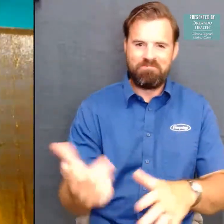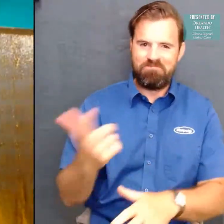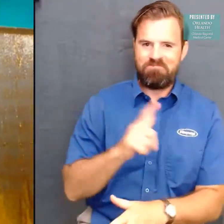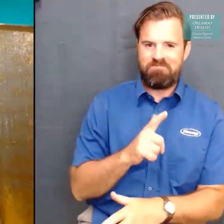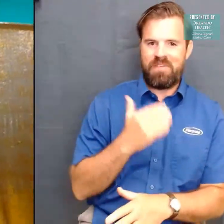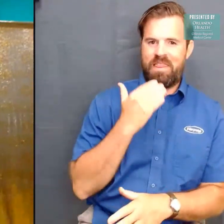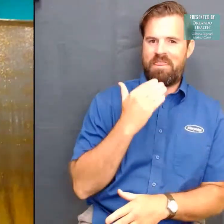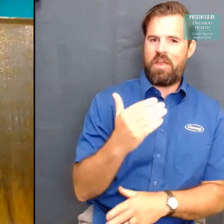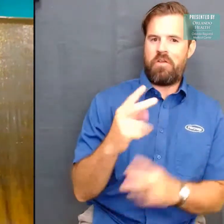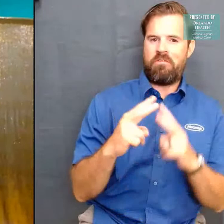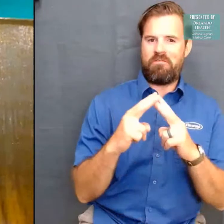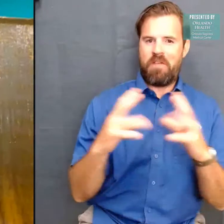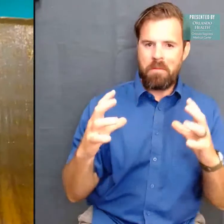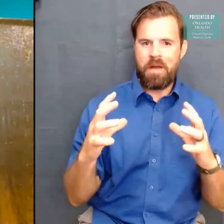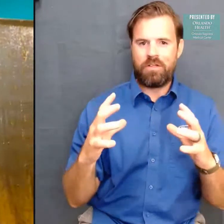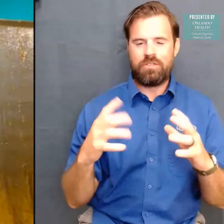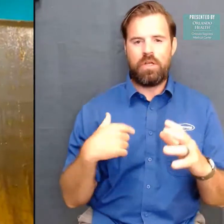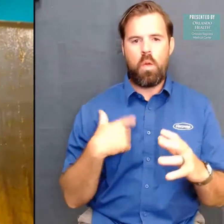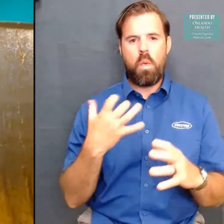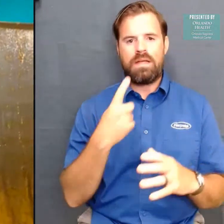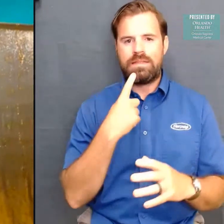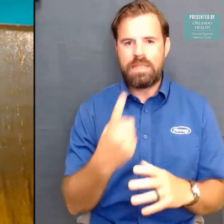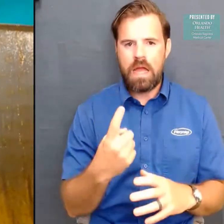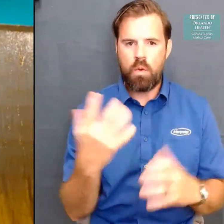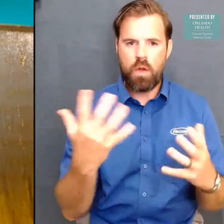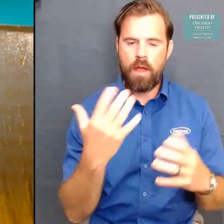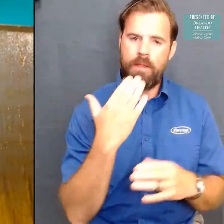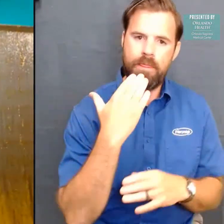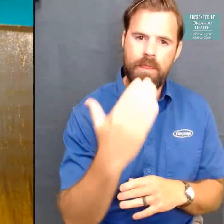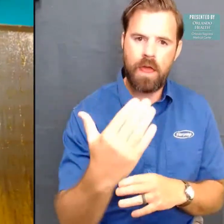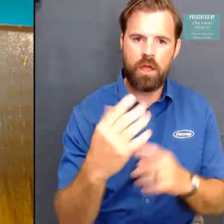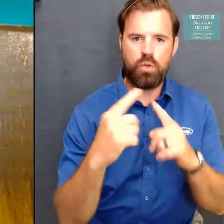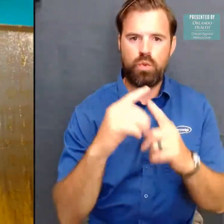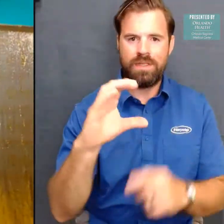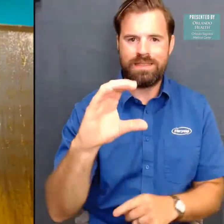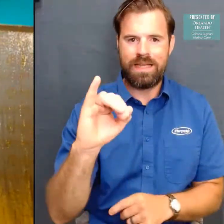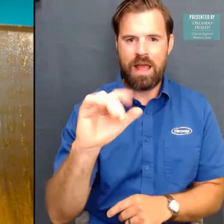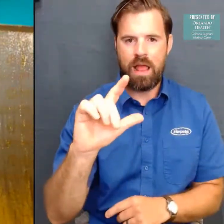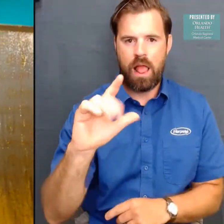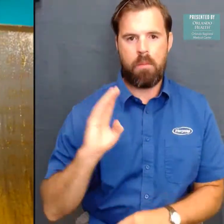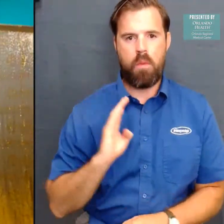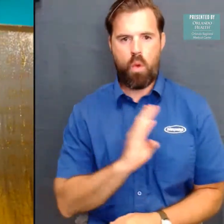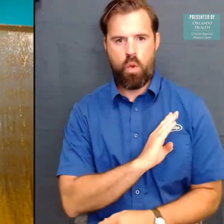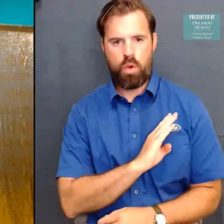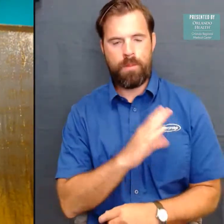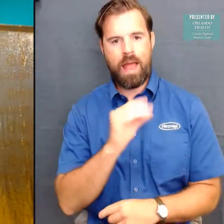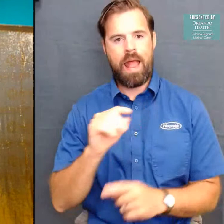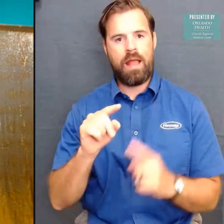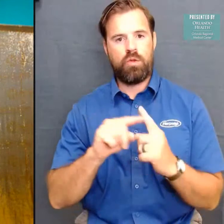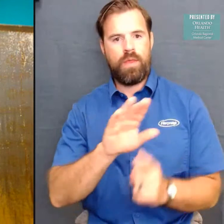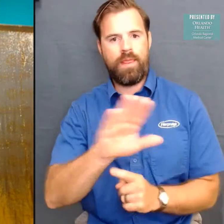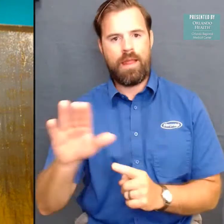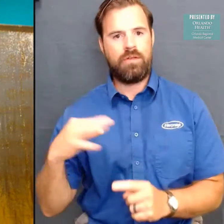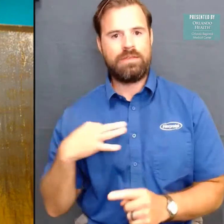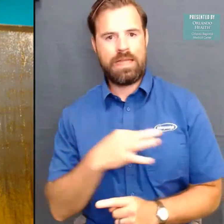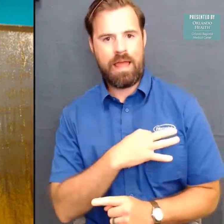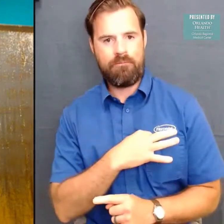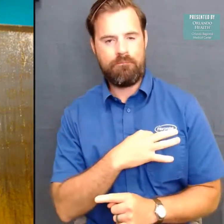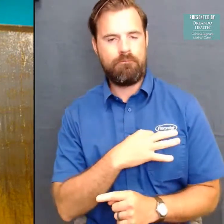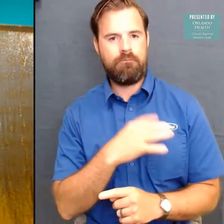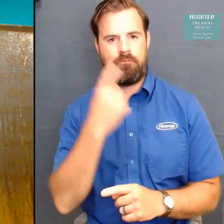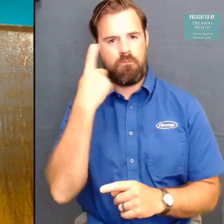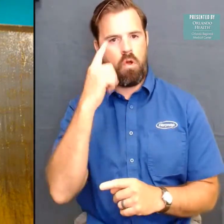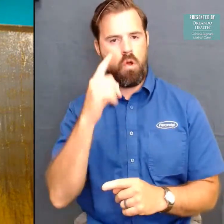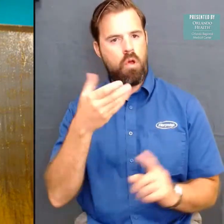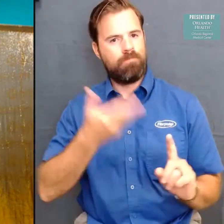Thank you very much. And I want to say thank you to the CIL board and to their staff for